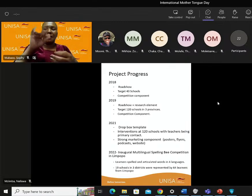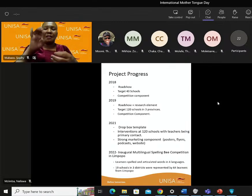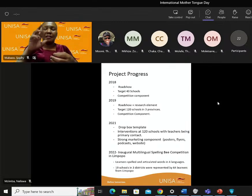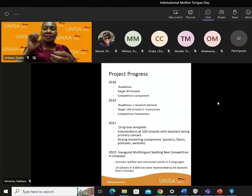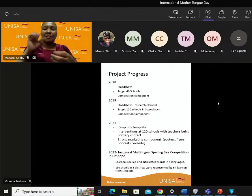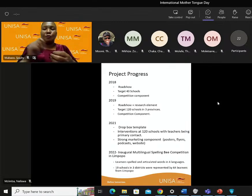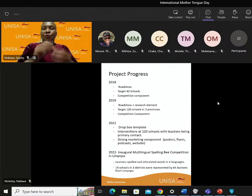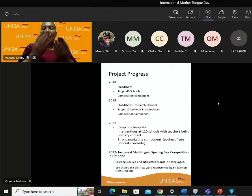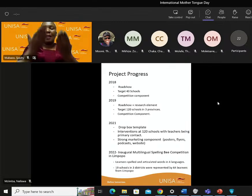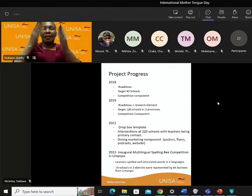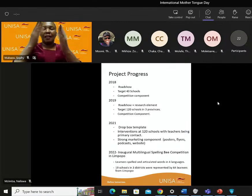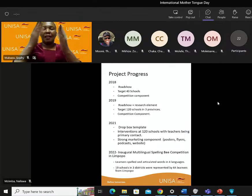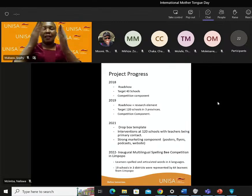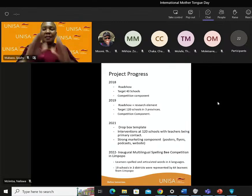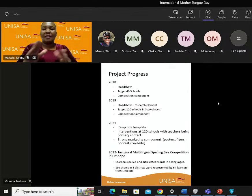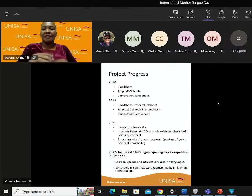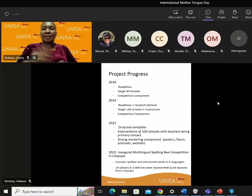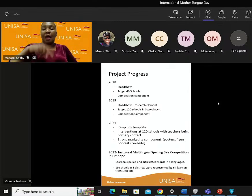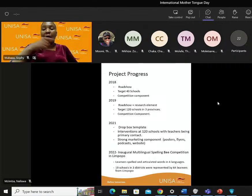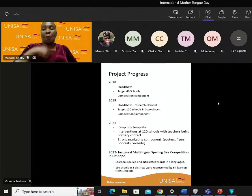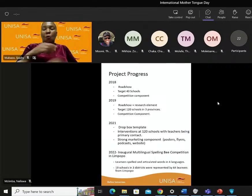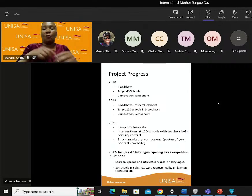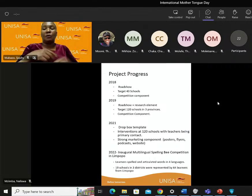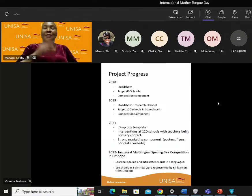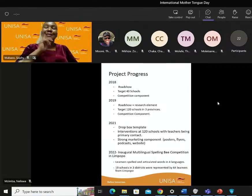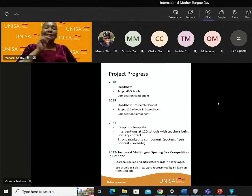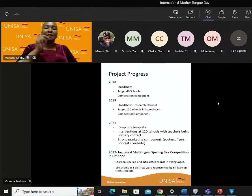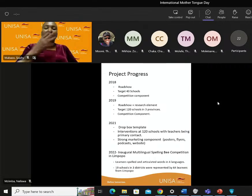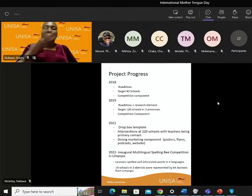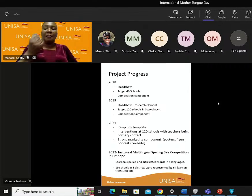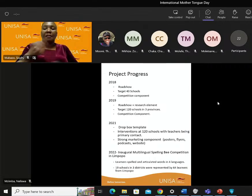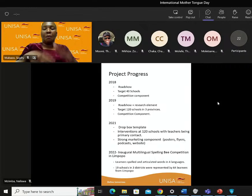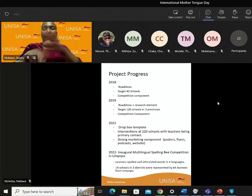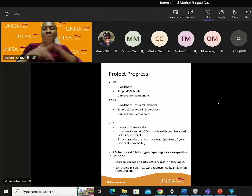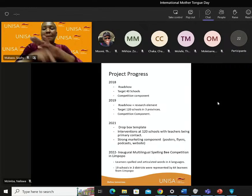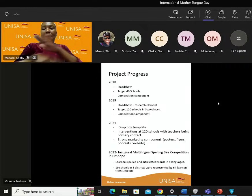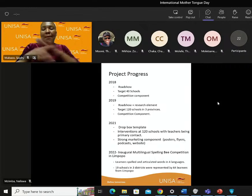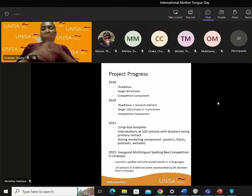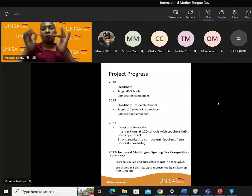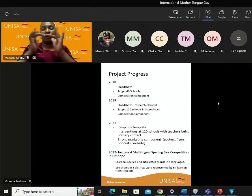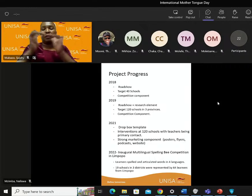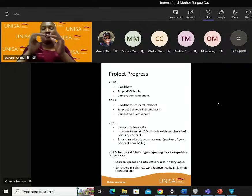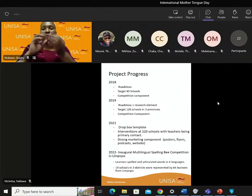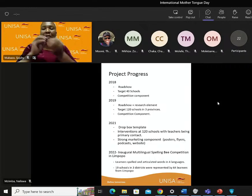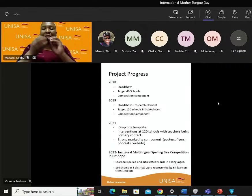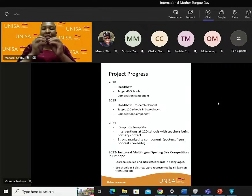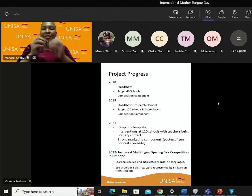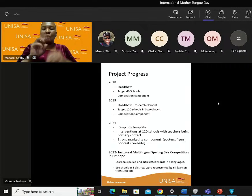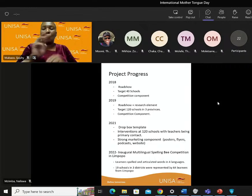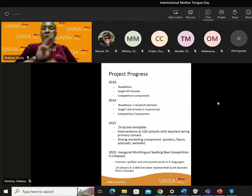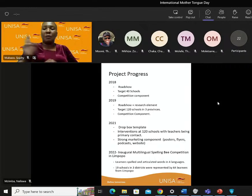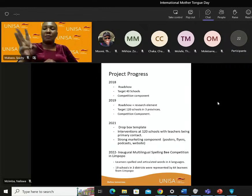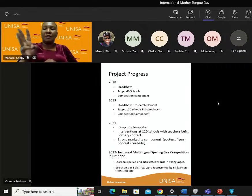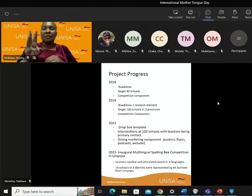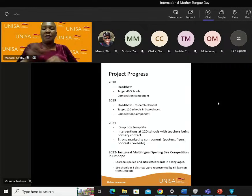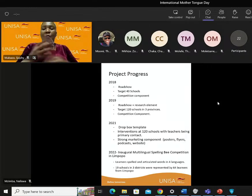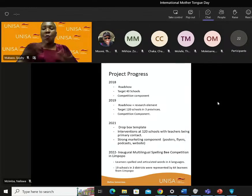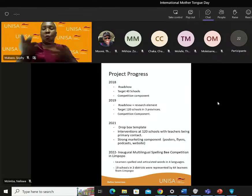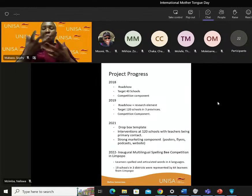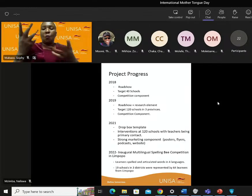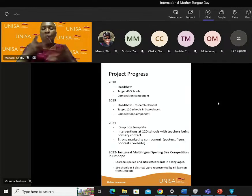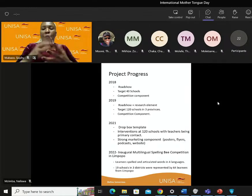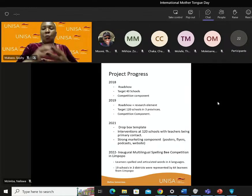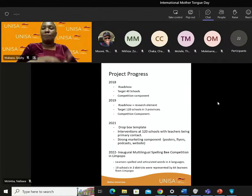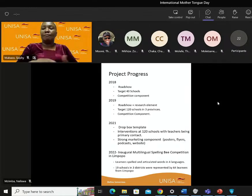as our primary contact. And what we then did was we created a website where we recorded the